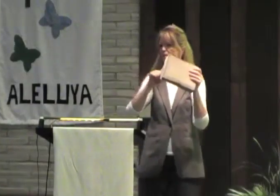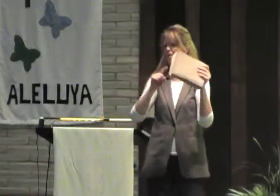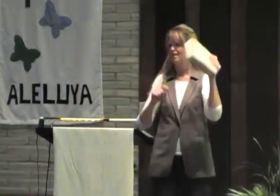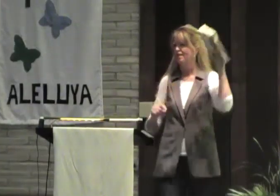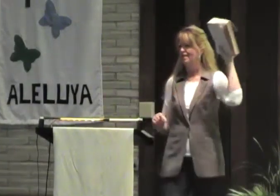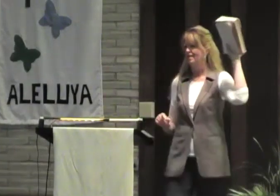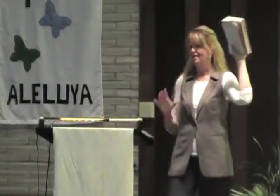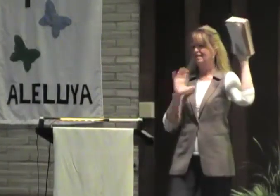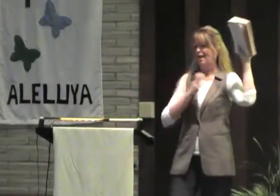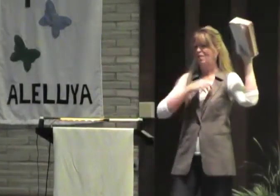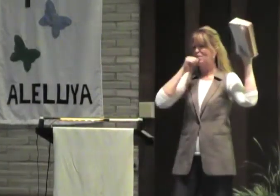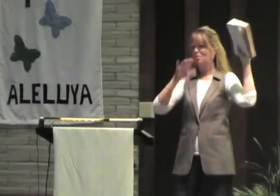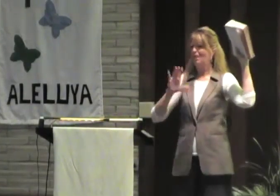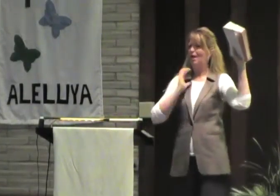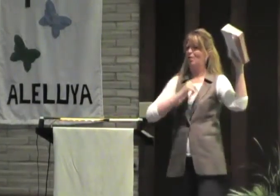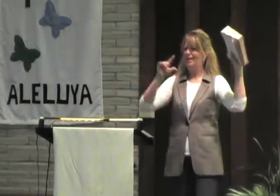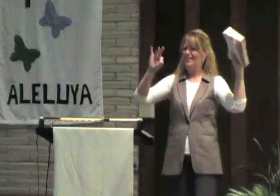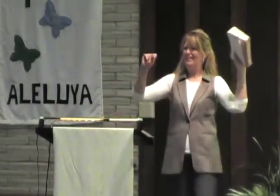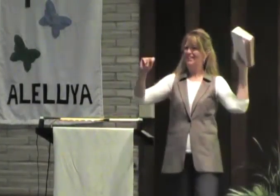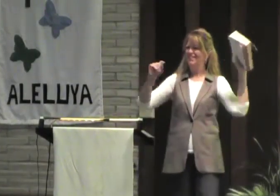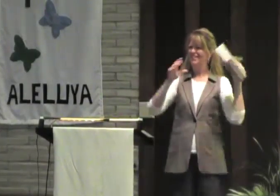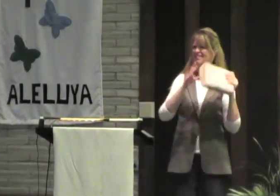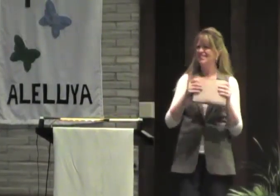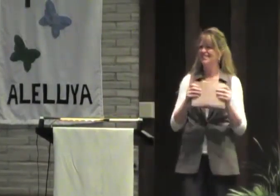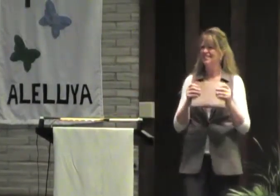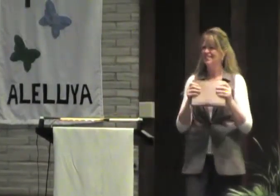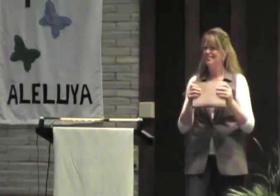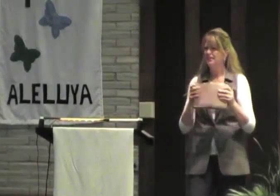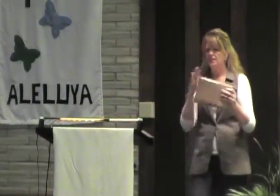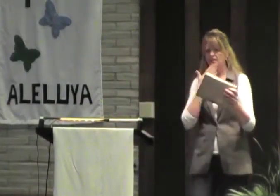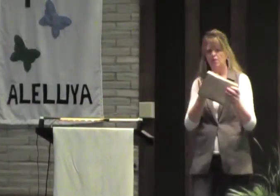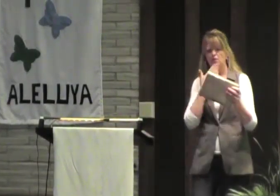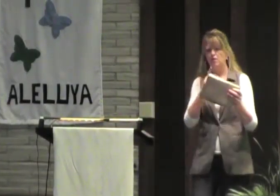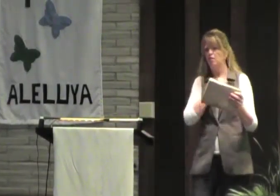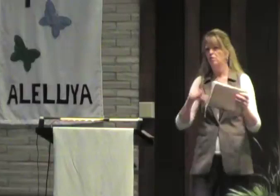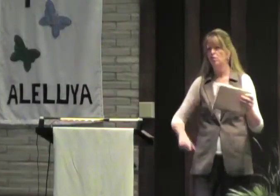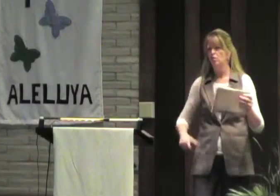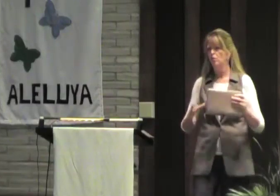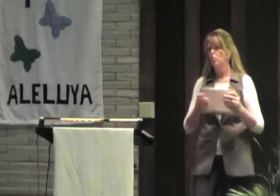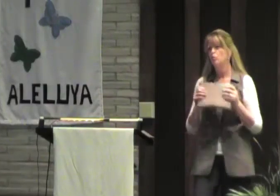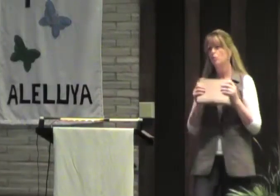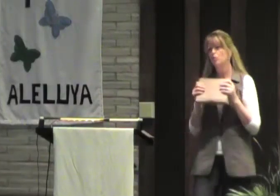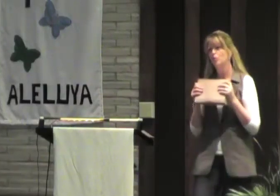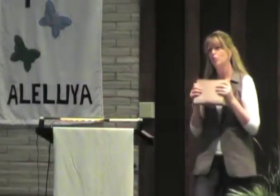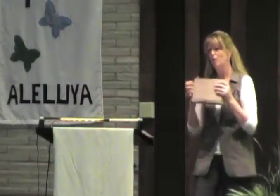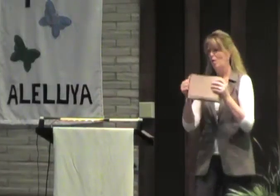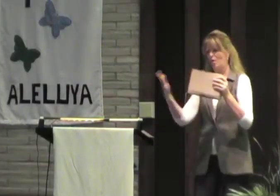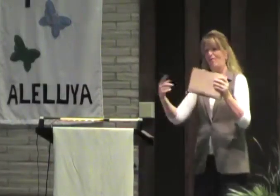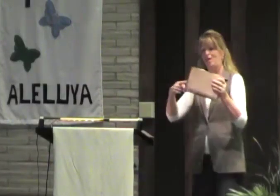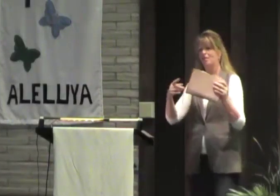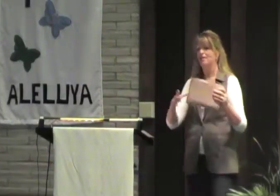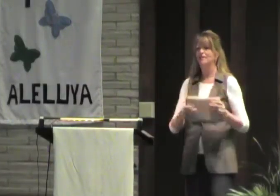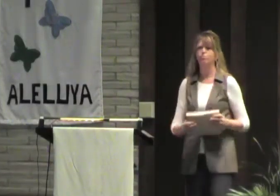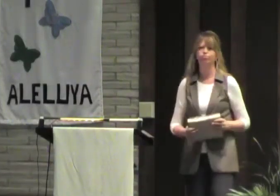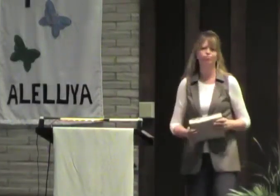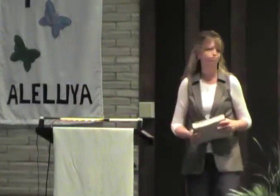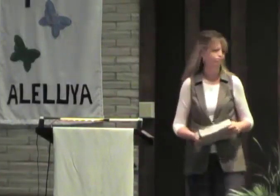So this says so. Our blessing. This is our gift. Thank you, Lord, for this gift. Without